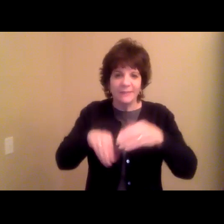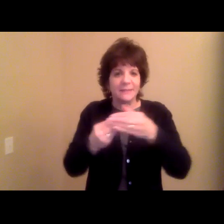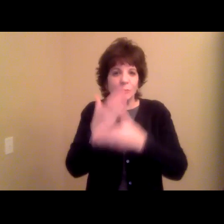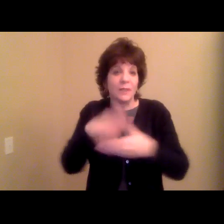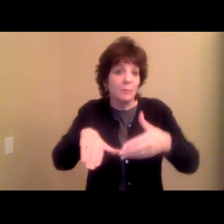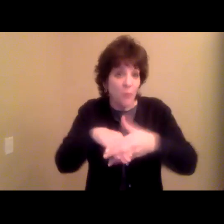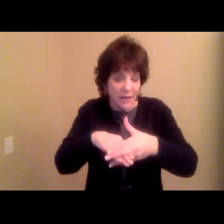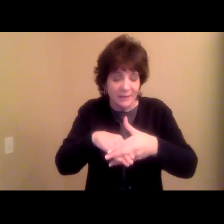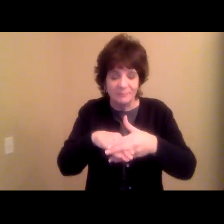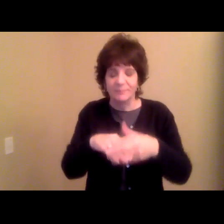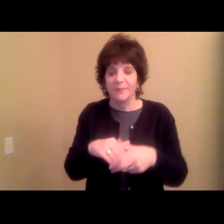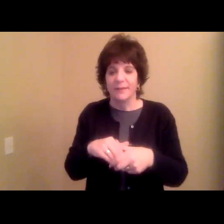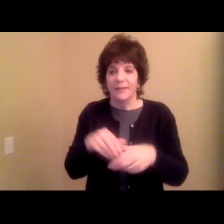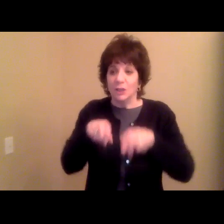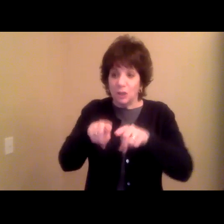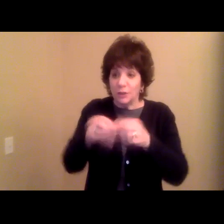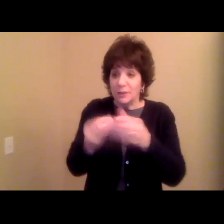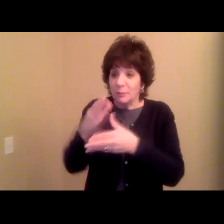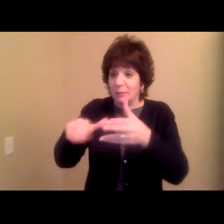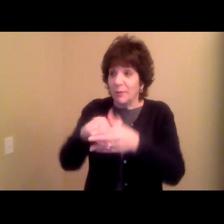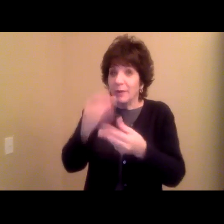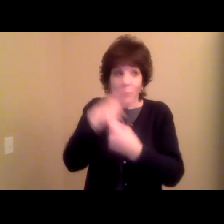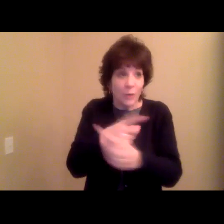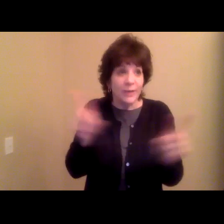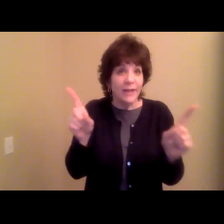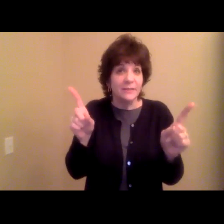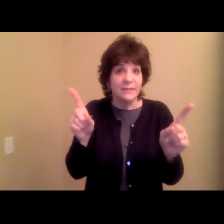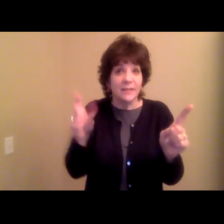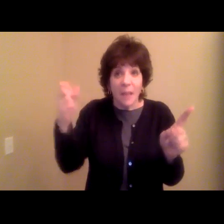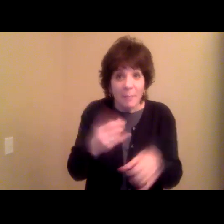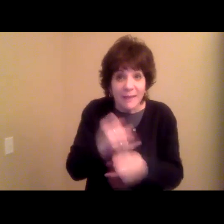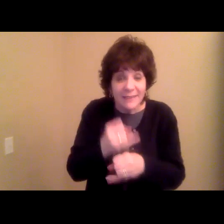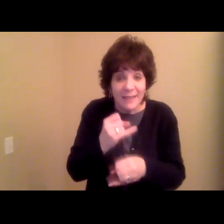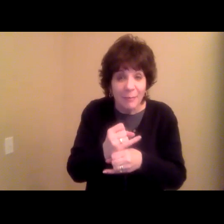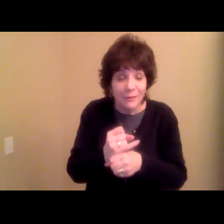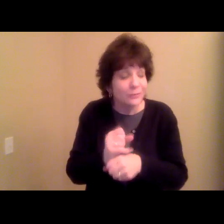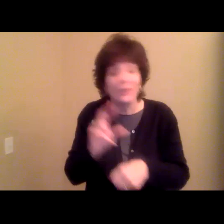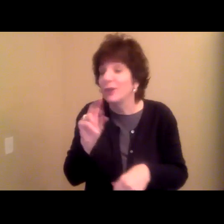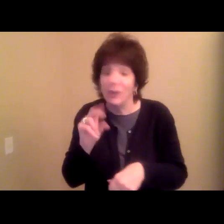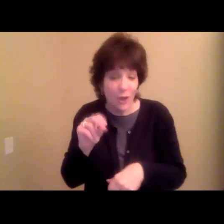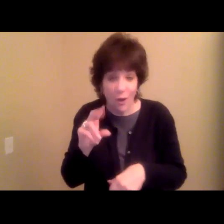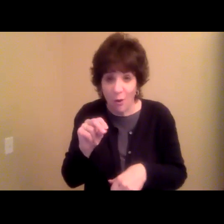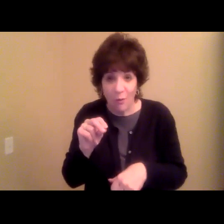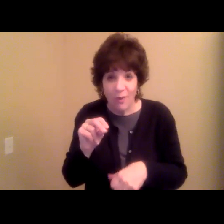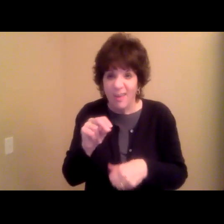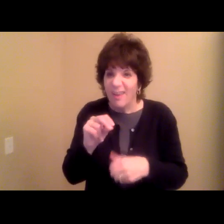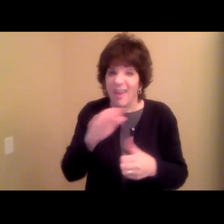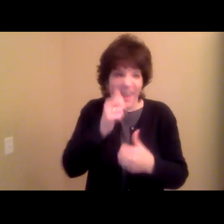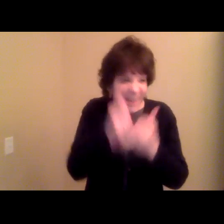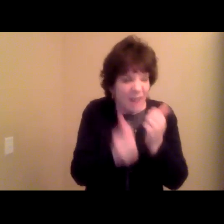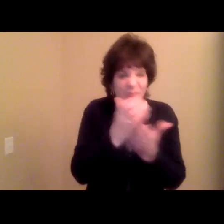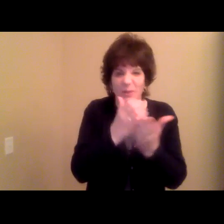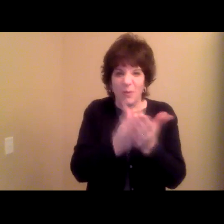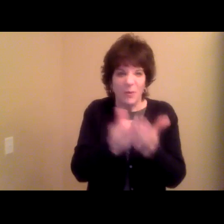we were informed that we were not coming back to campus, and everything, all the courses, all the classes, everything